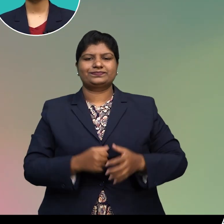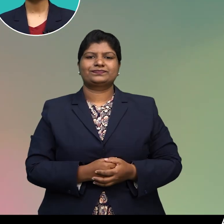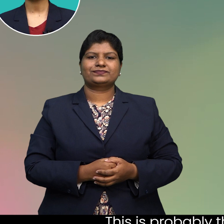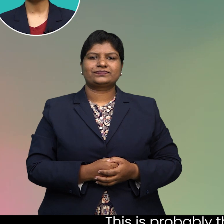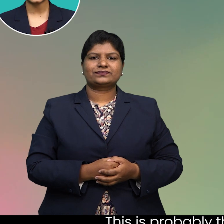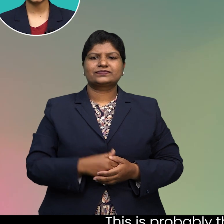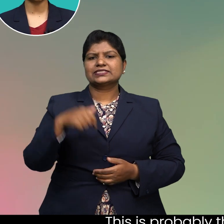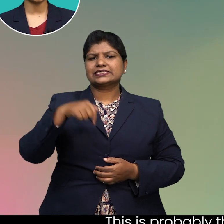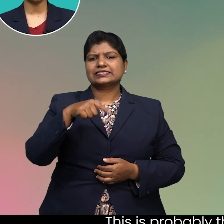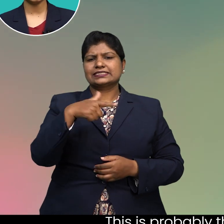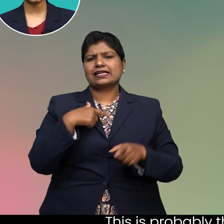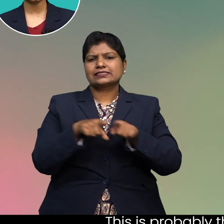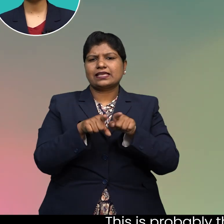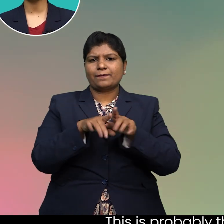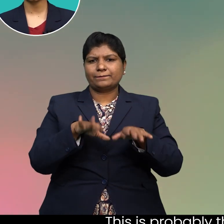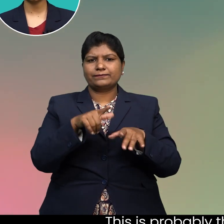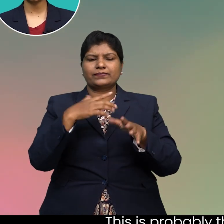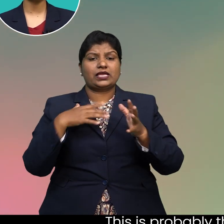Nematoda.